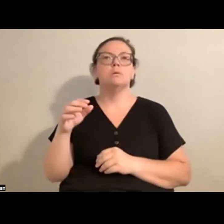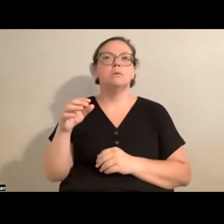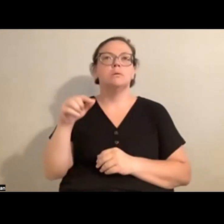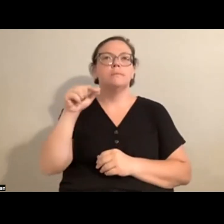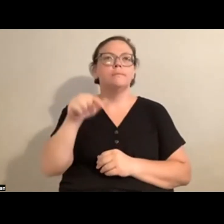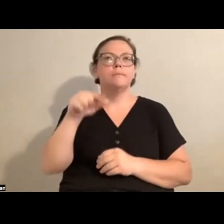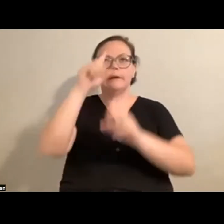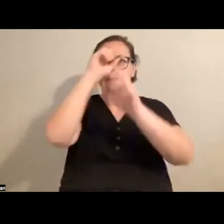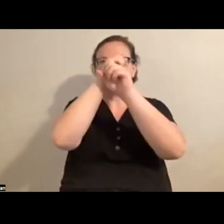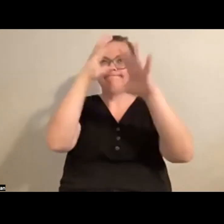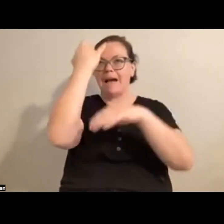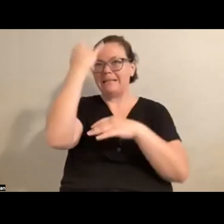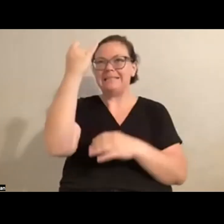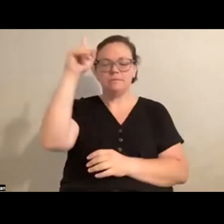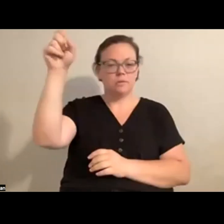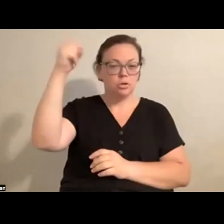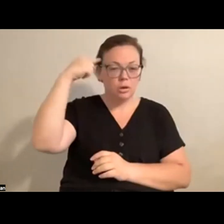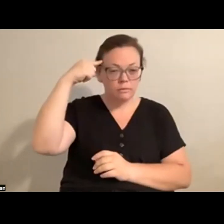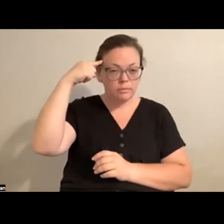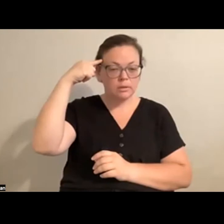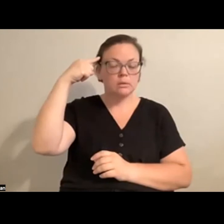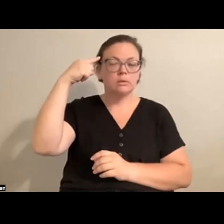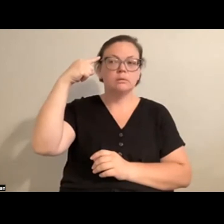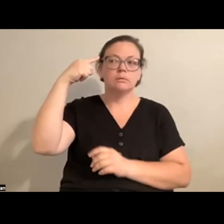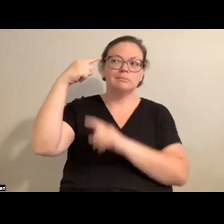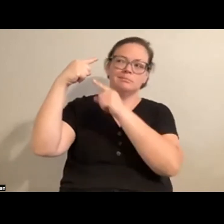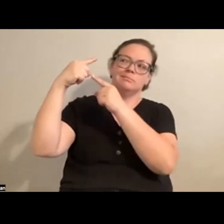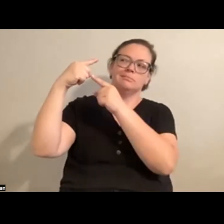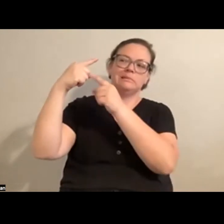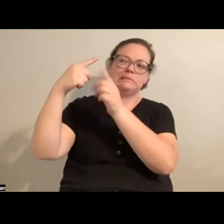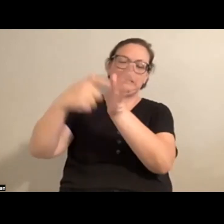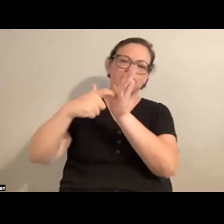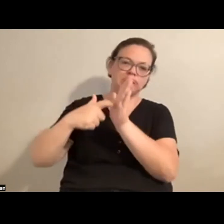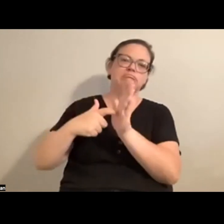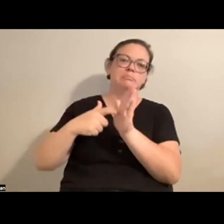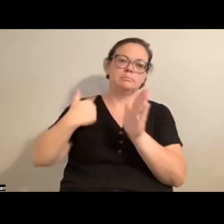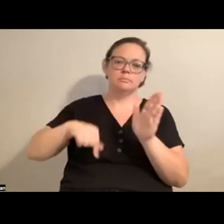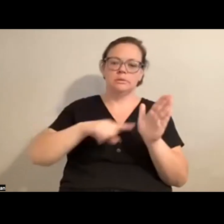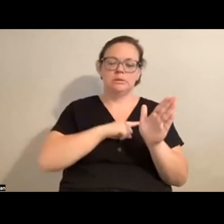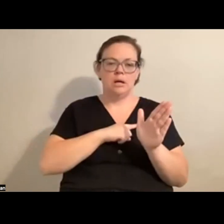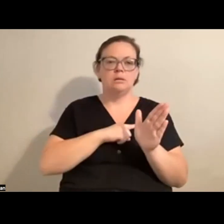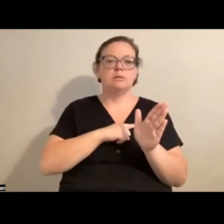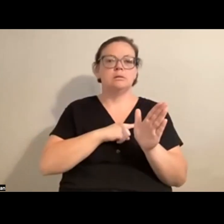idea of bureaucracy being this thing that demands us to like